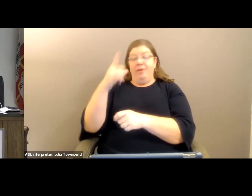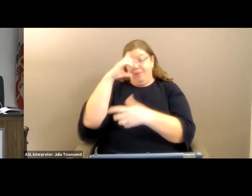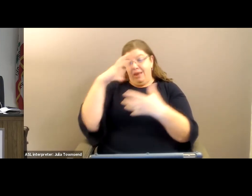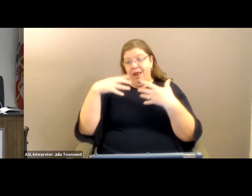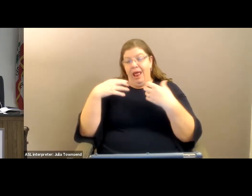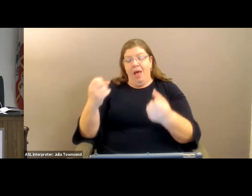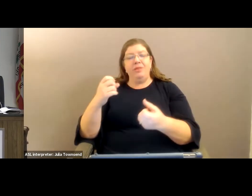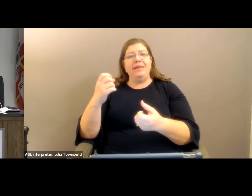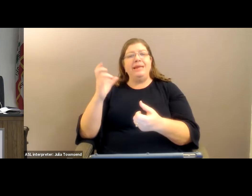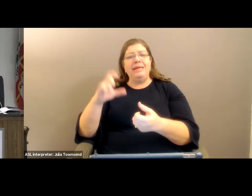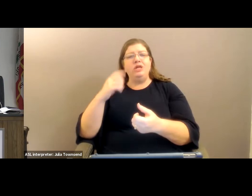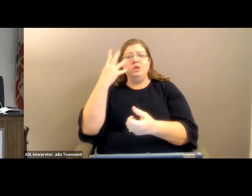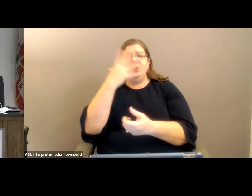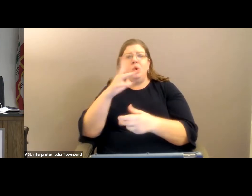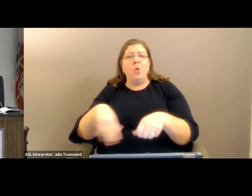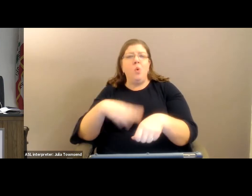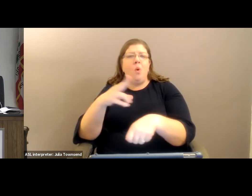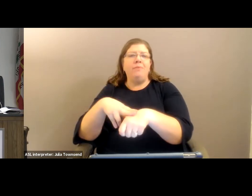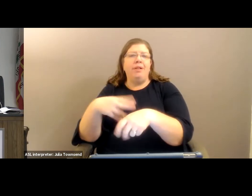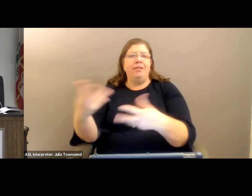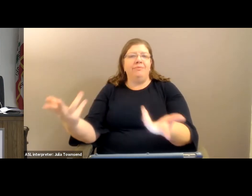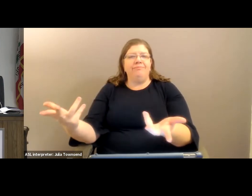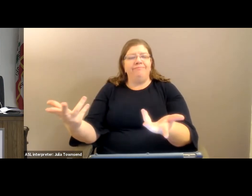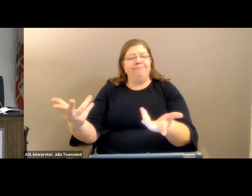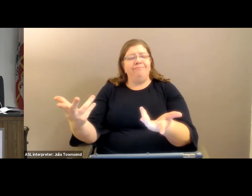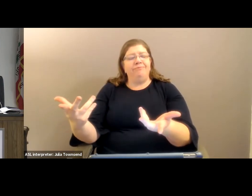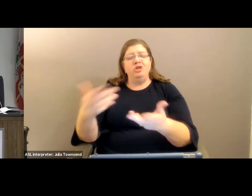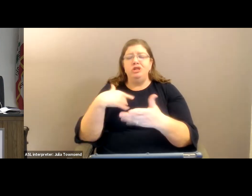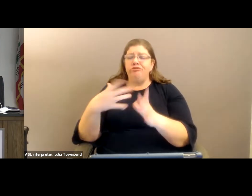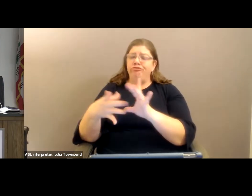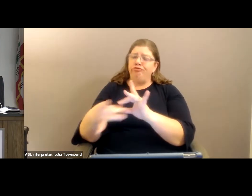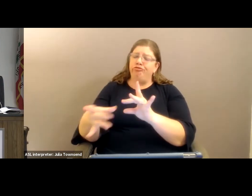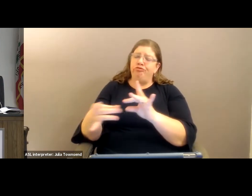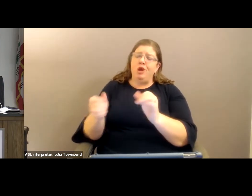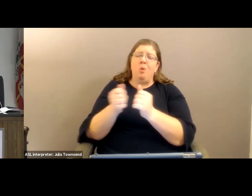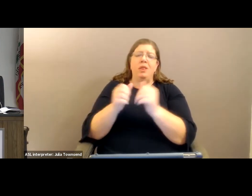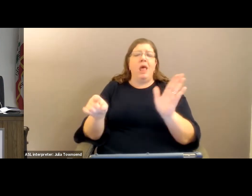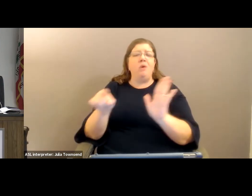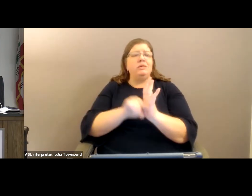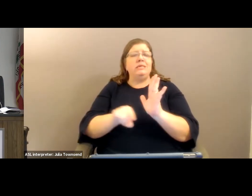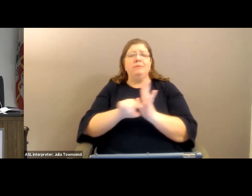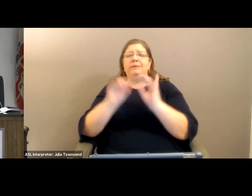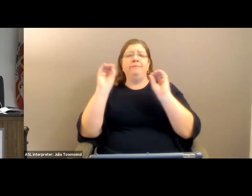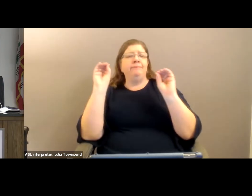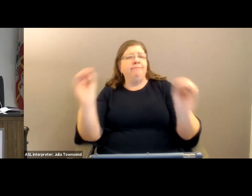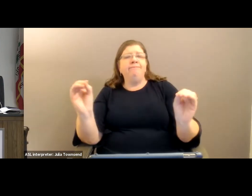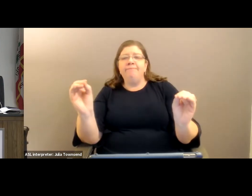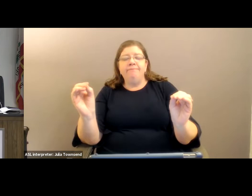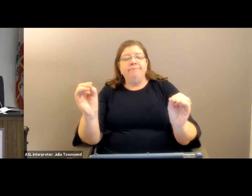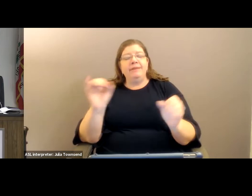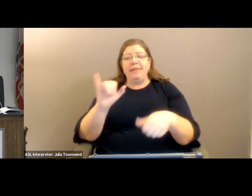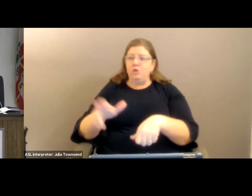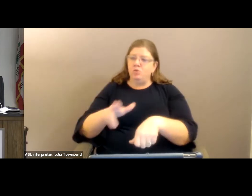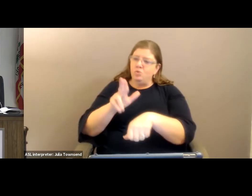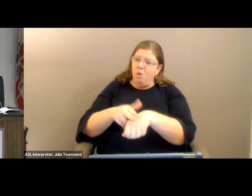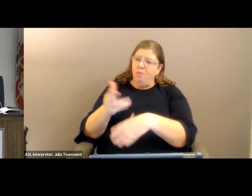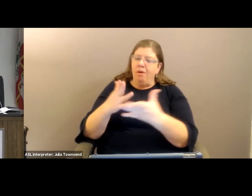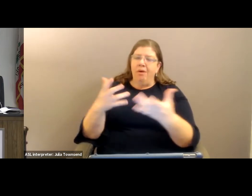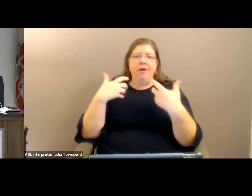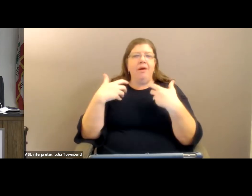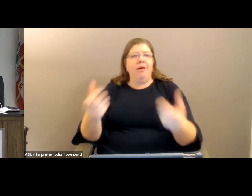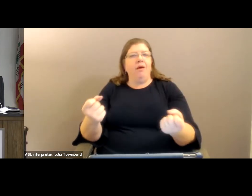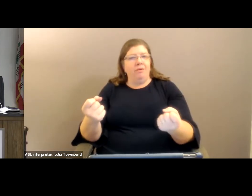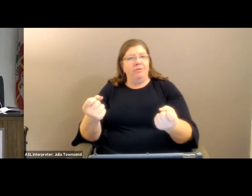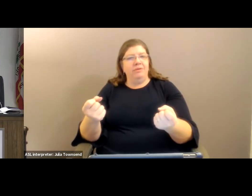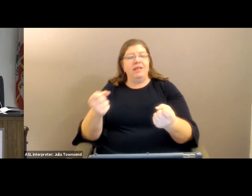normalized, and that's without the stigma. And that's where I love, the sources of